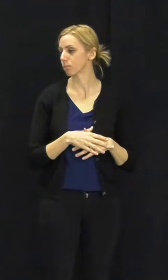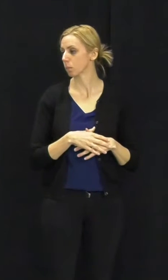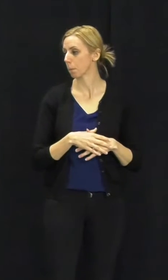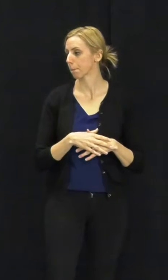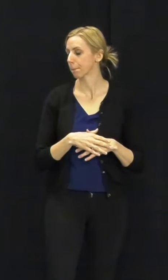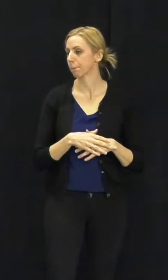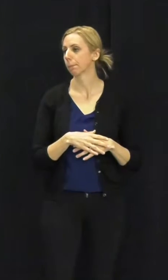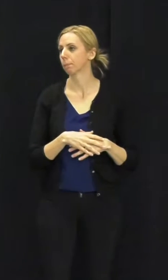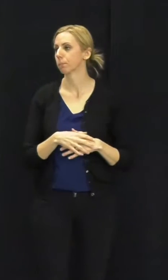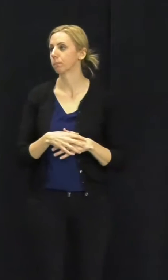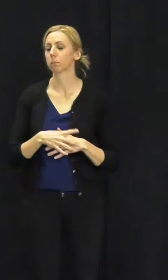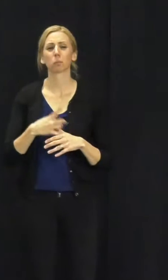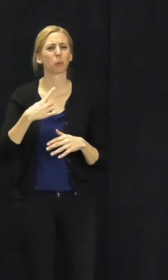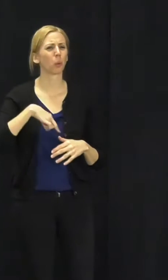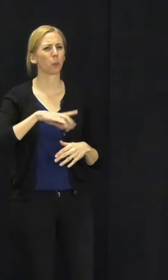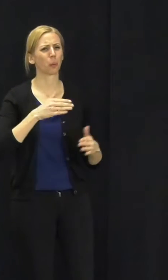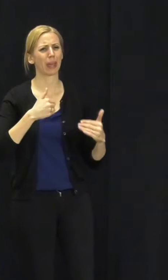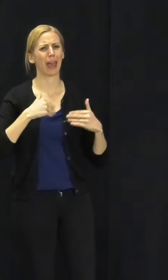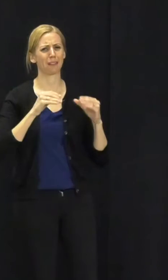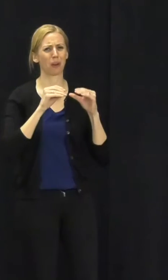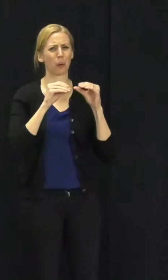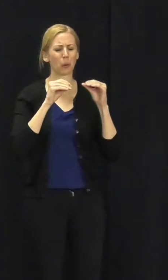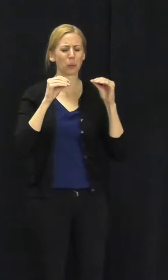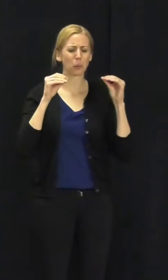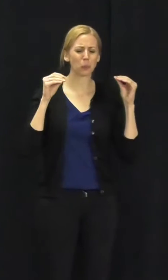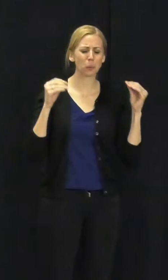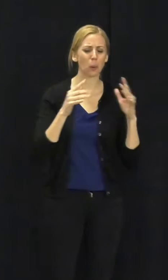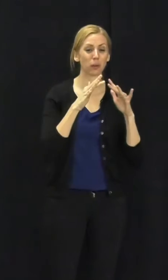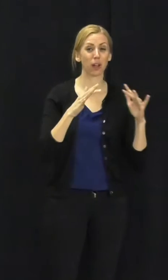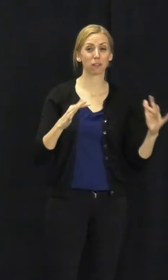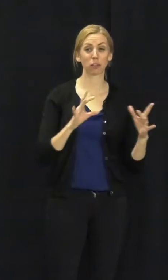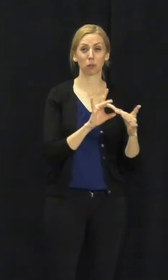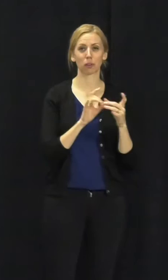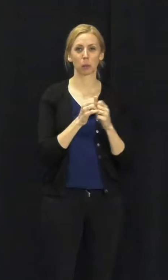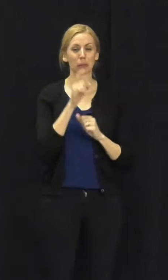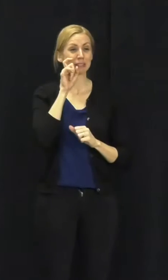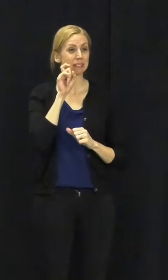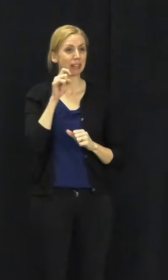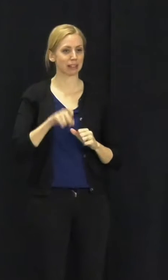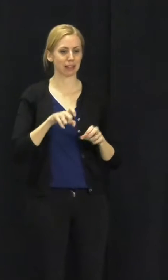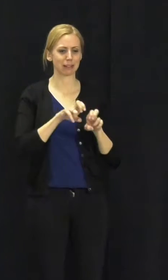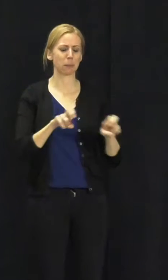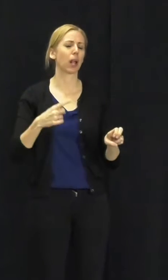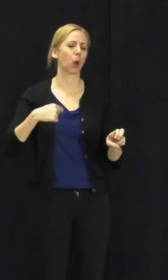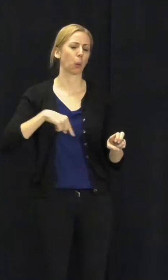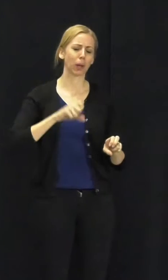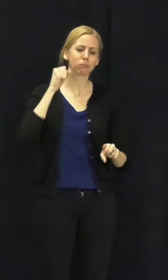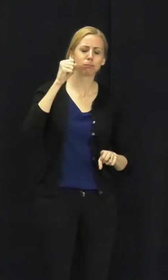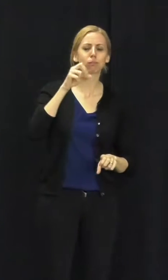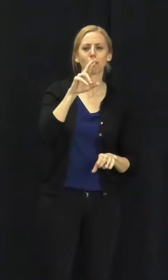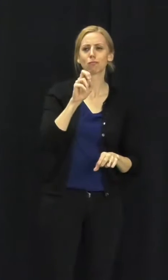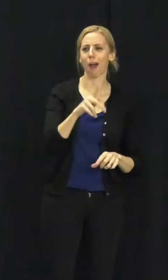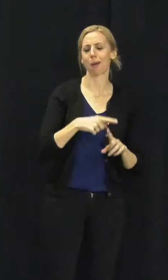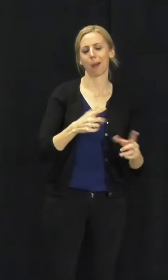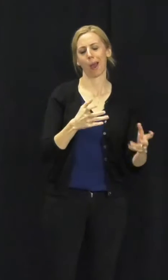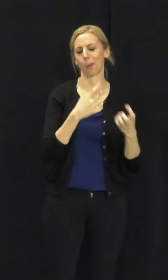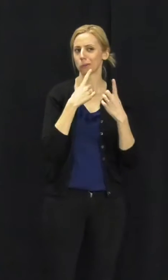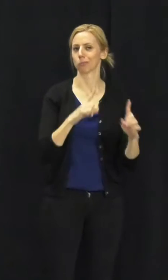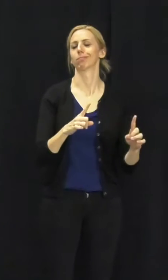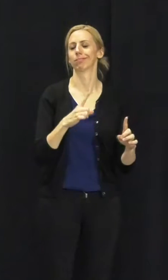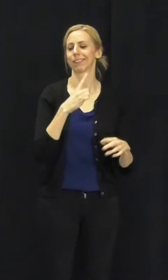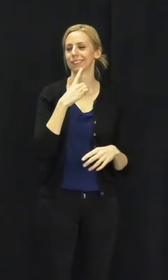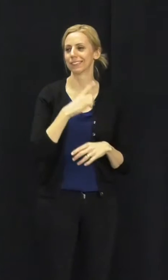to honestly state that it may cost money to have us on board. And if we don't build that expense into the cultural plan,